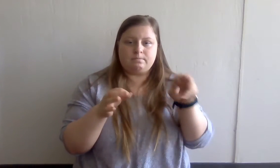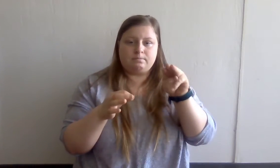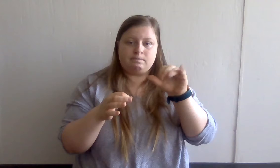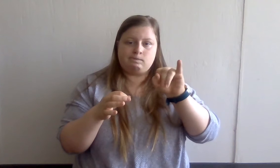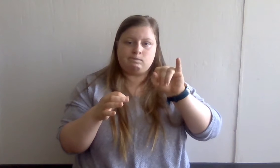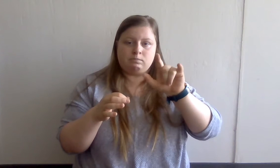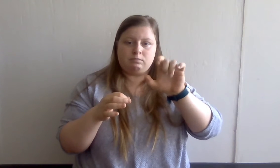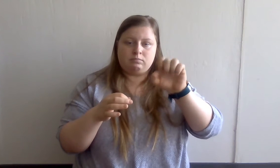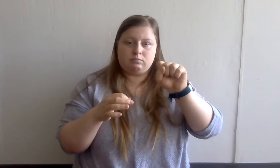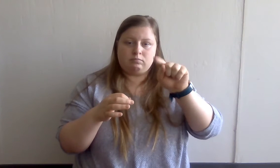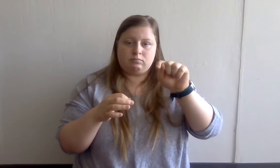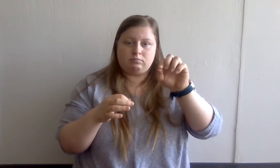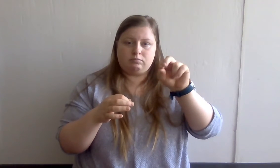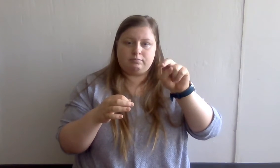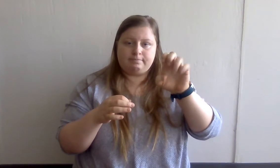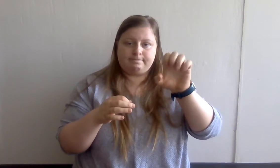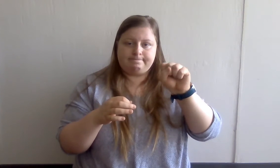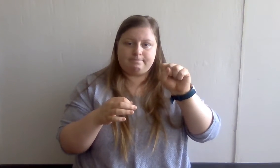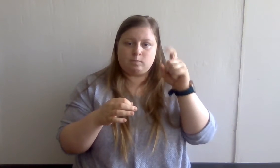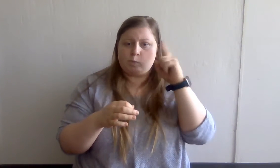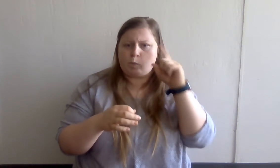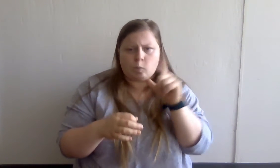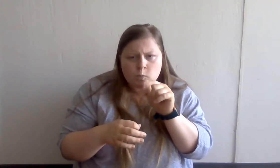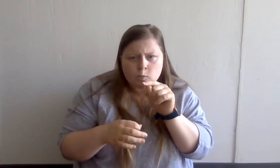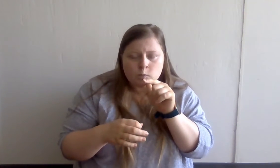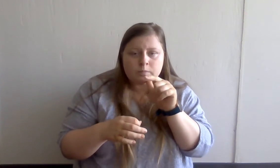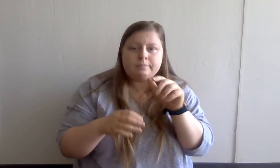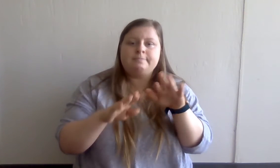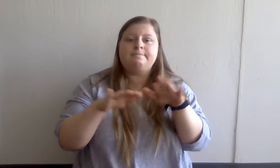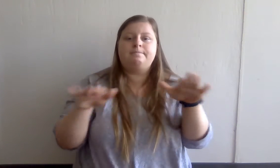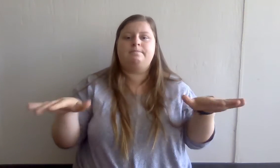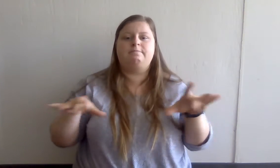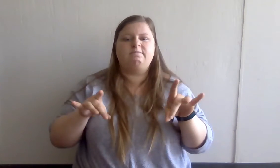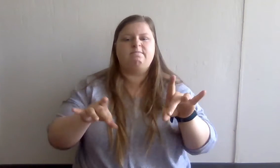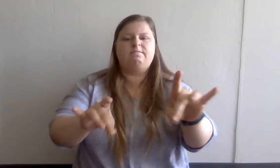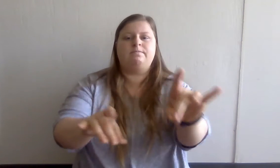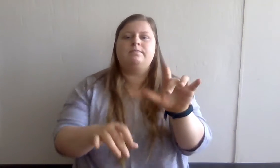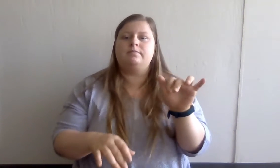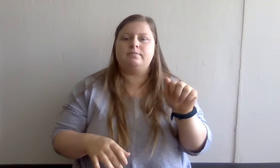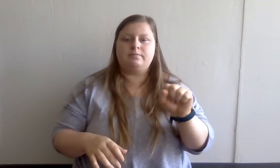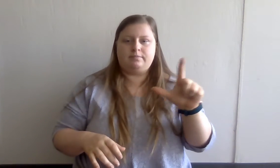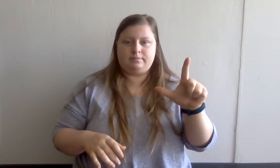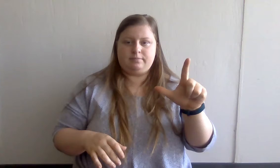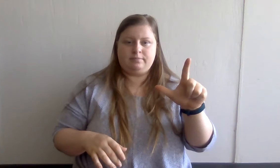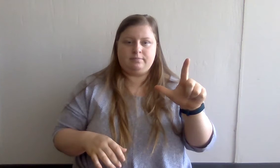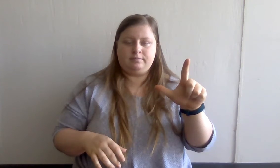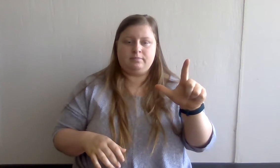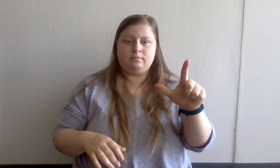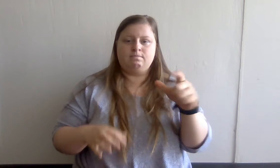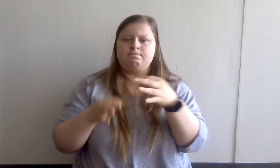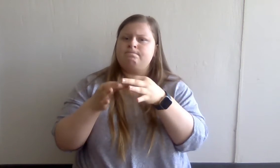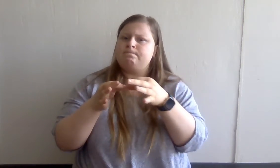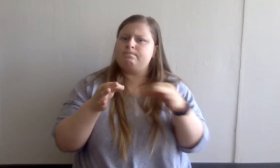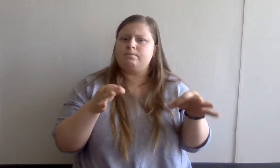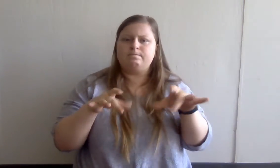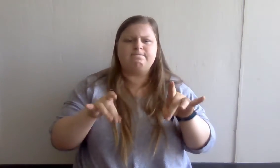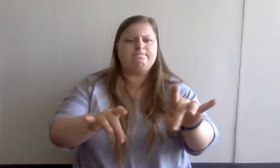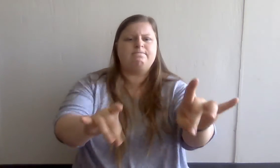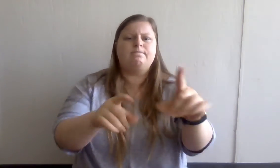Now we will discuss language developmental milestones for children between the ages of birth and 3. We